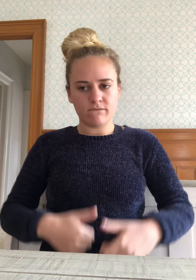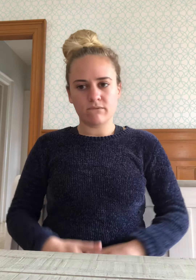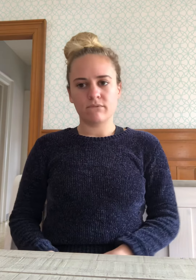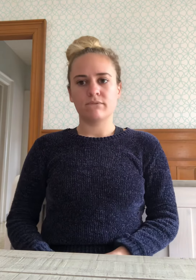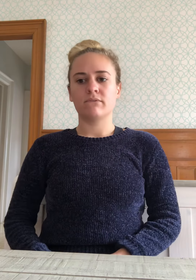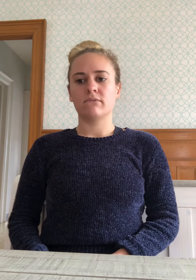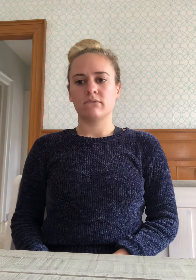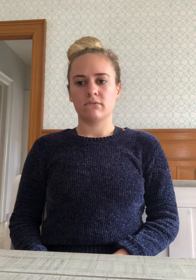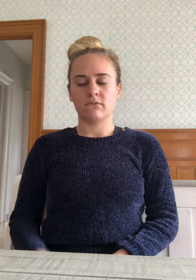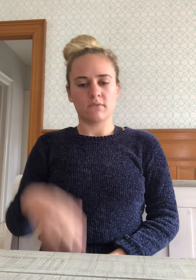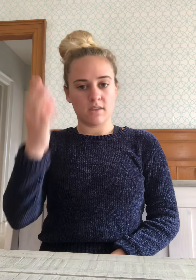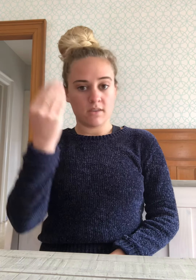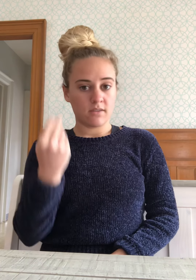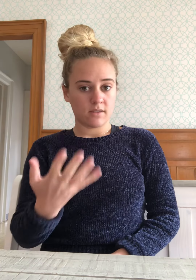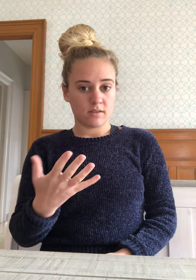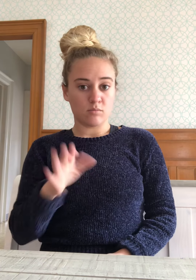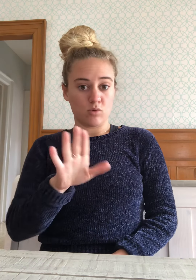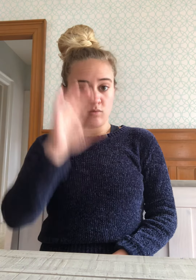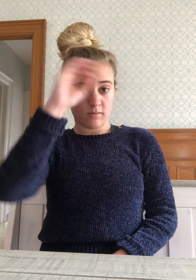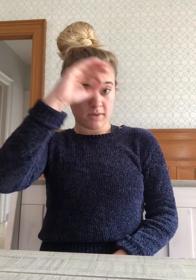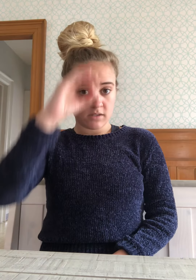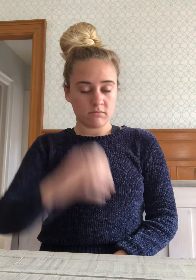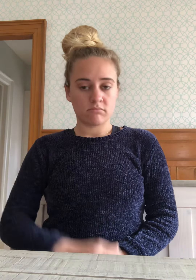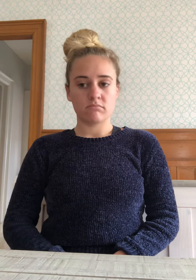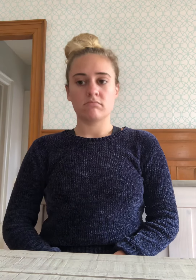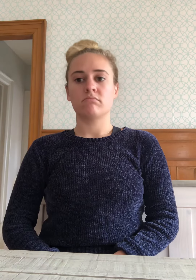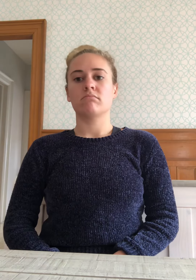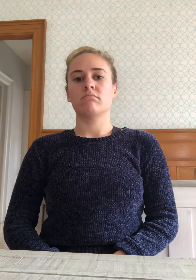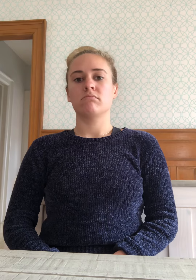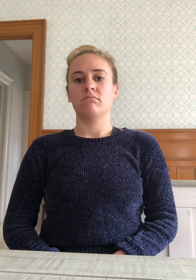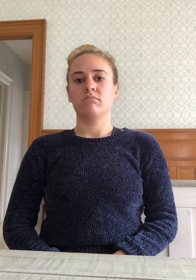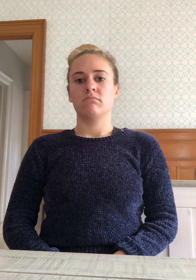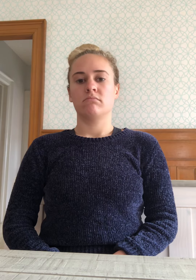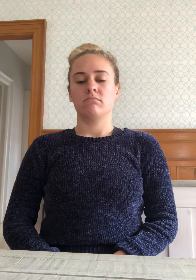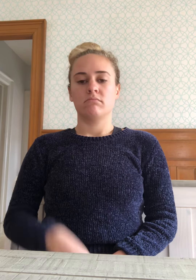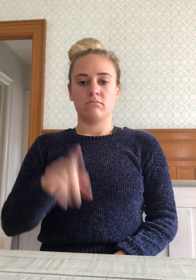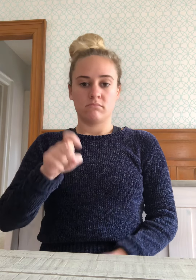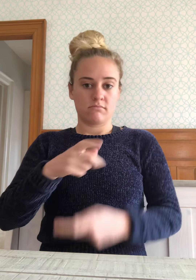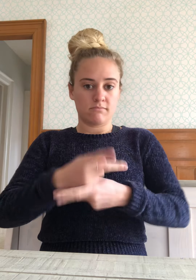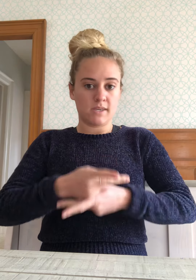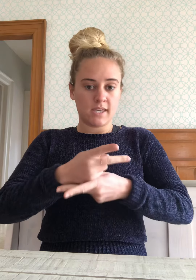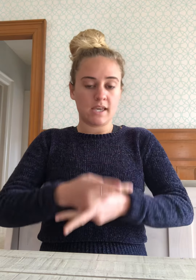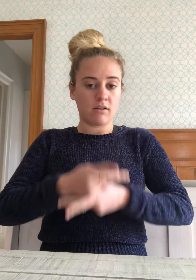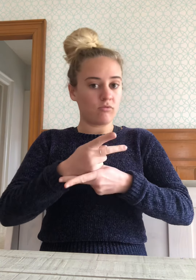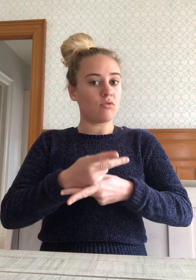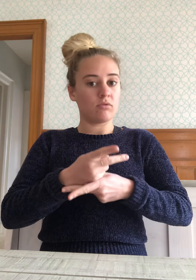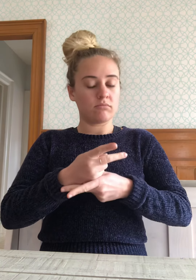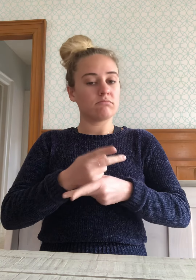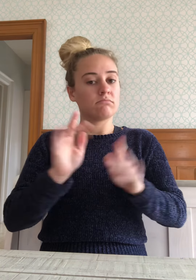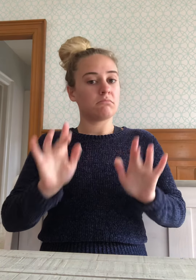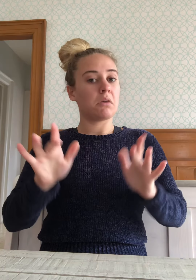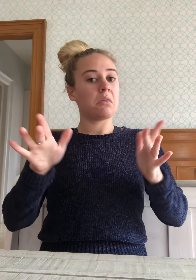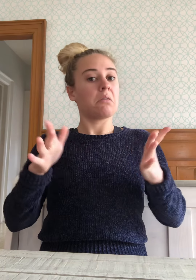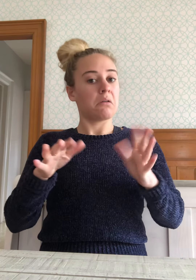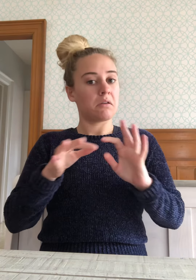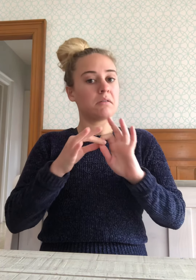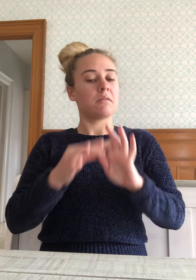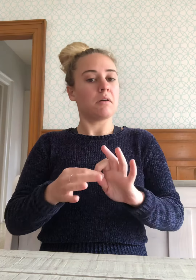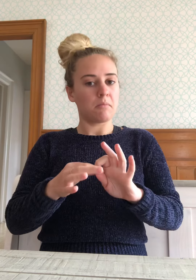Let them know what you think, okay? You got to be careful, tread lightly when you're talking about emotional problems. You're not a therapist, you're not going to